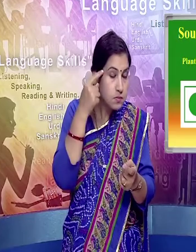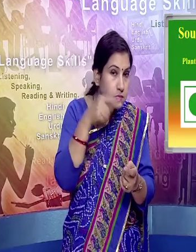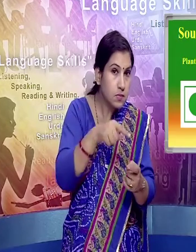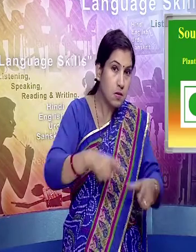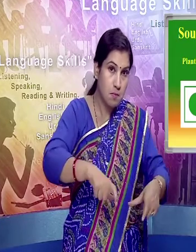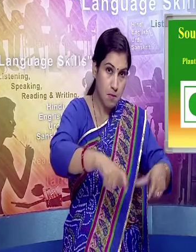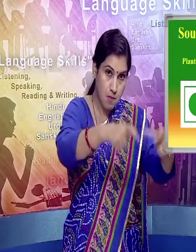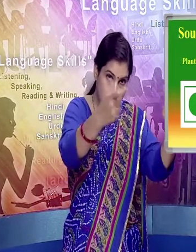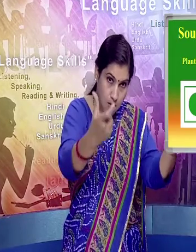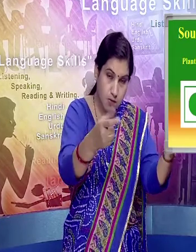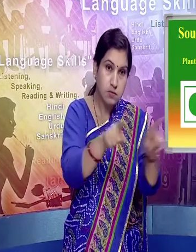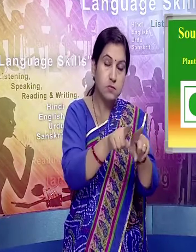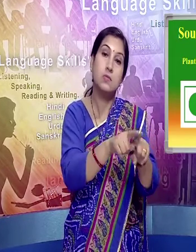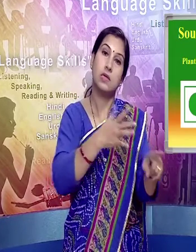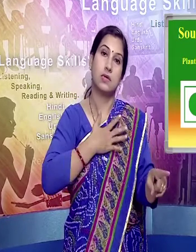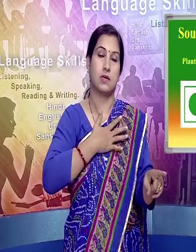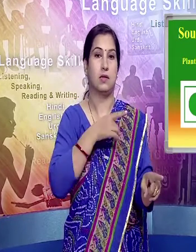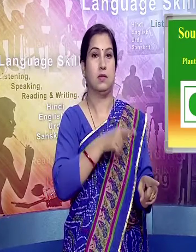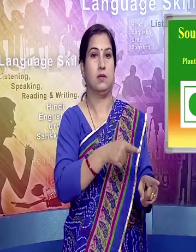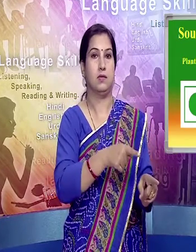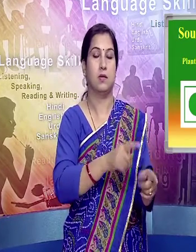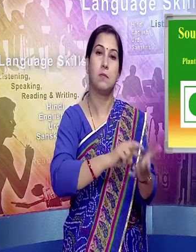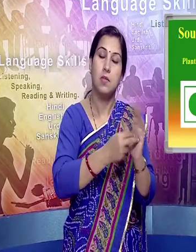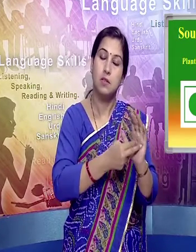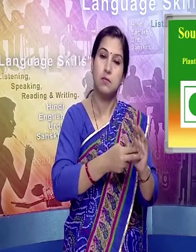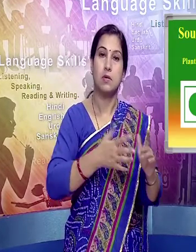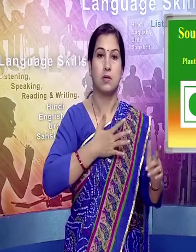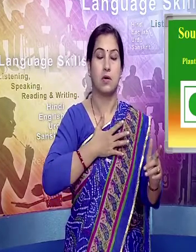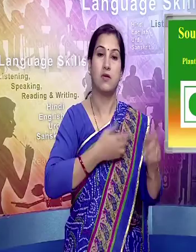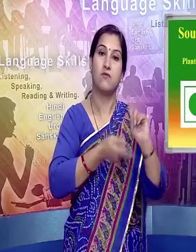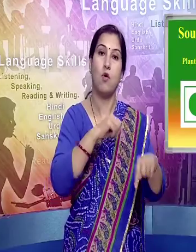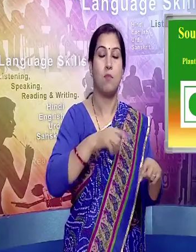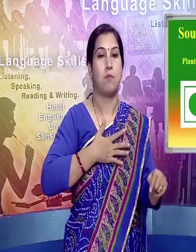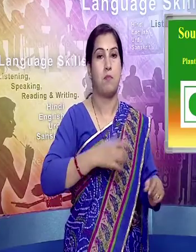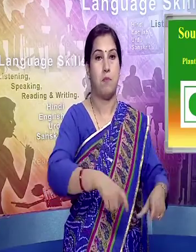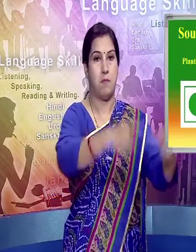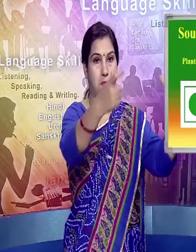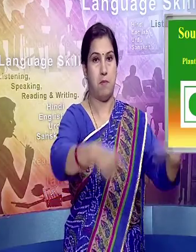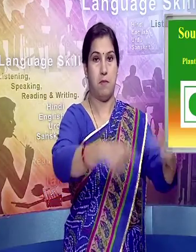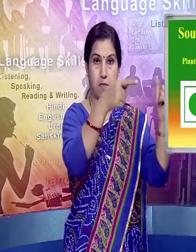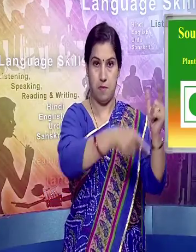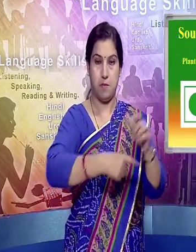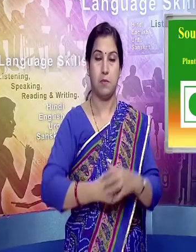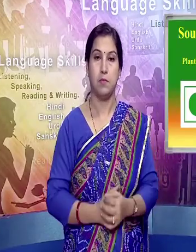Like green color means the food is obtained from the plant origin.